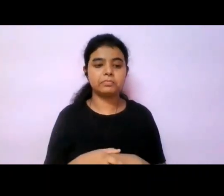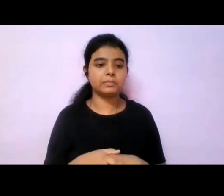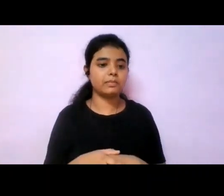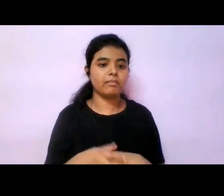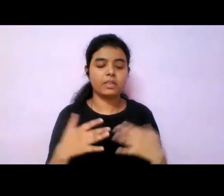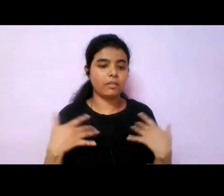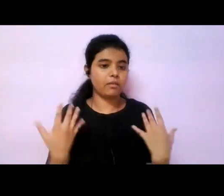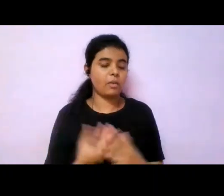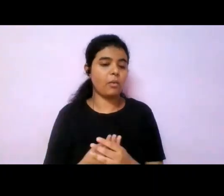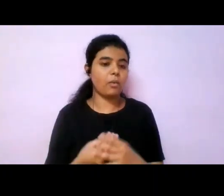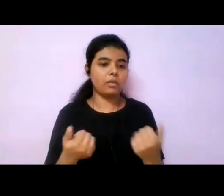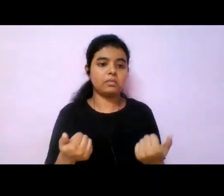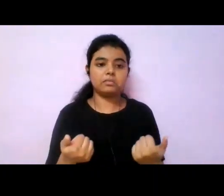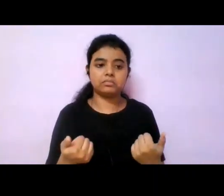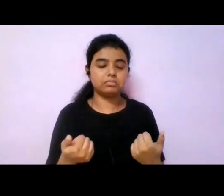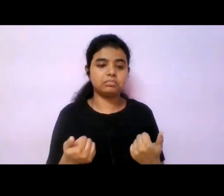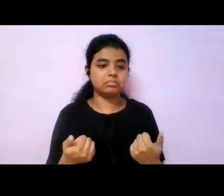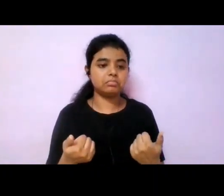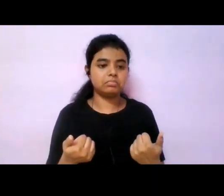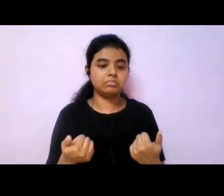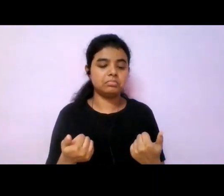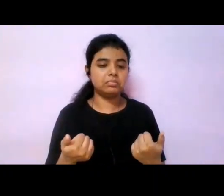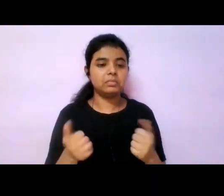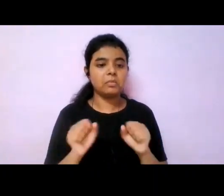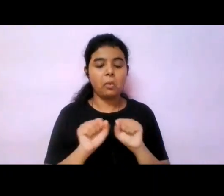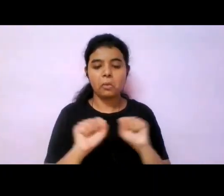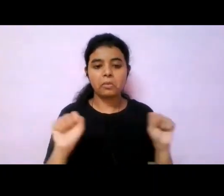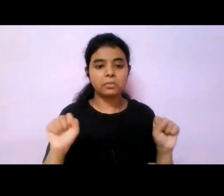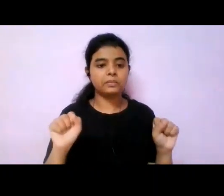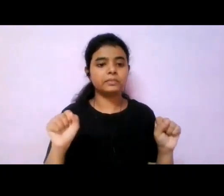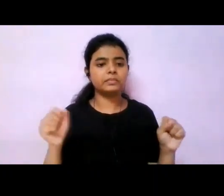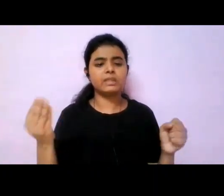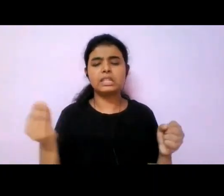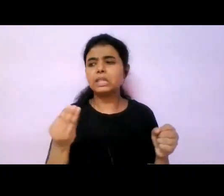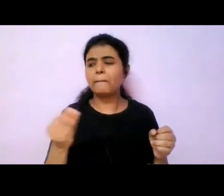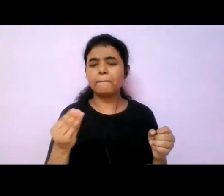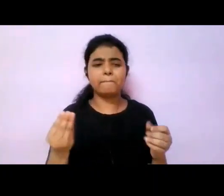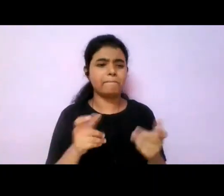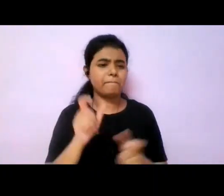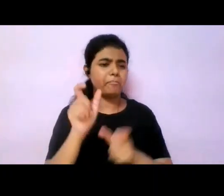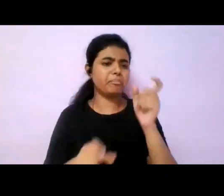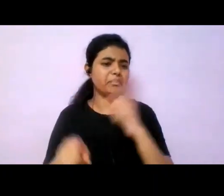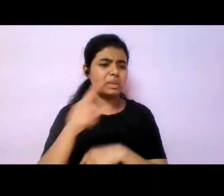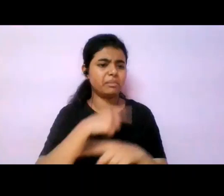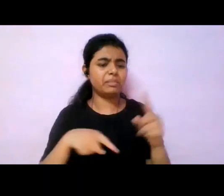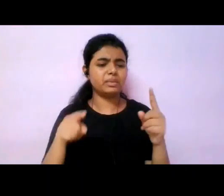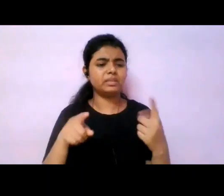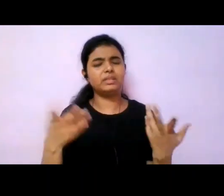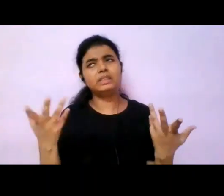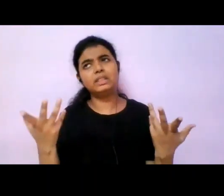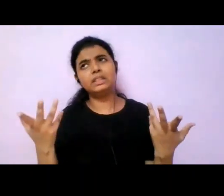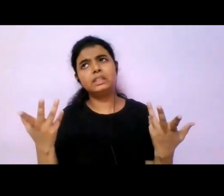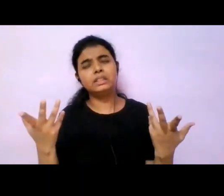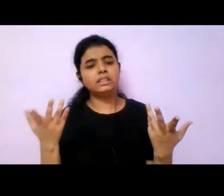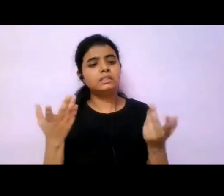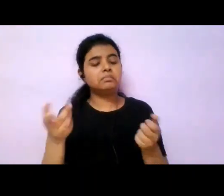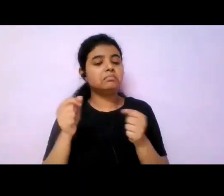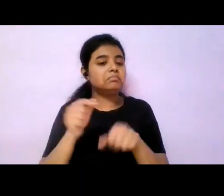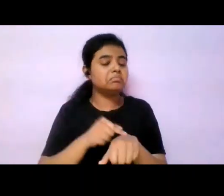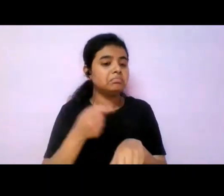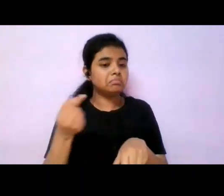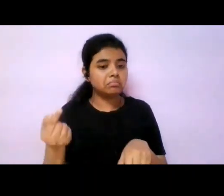absolutely caught up in the objects of desire. Some people, obviously, because of material means, have the opportunity